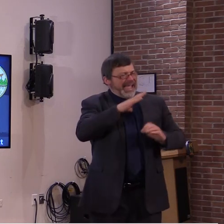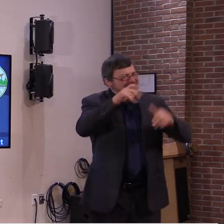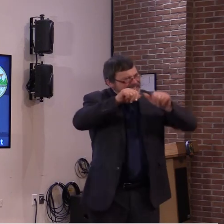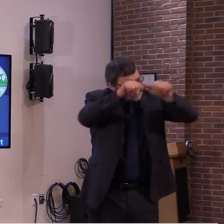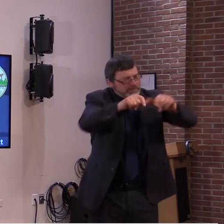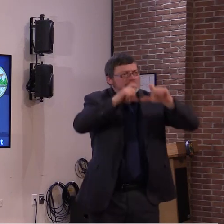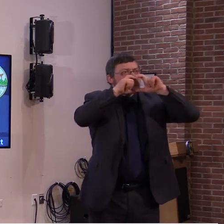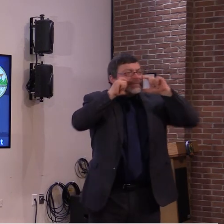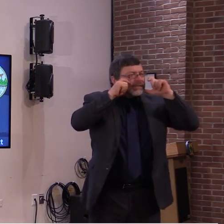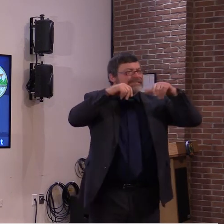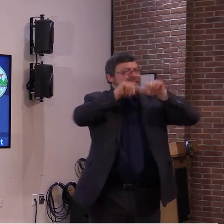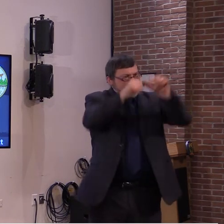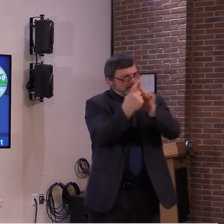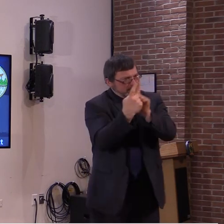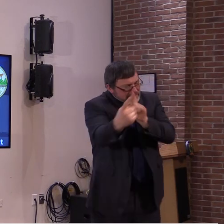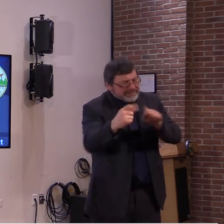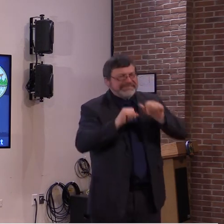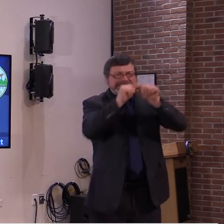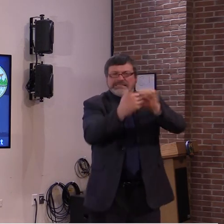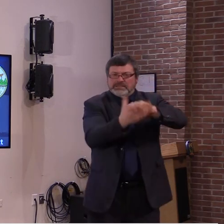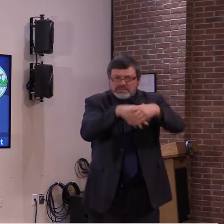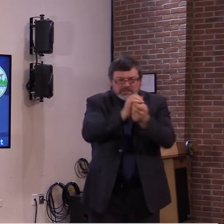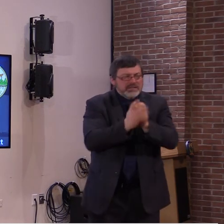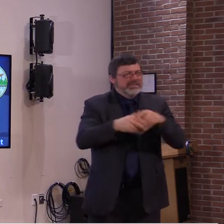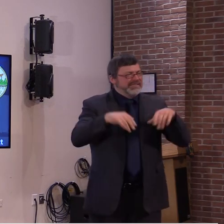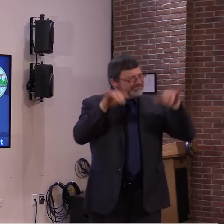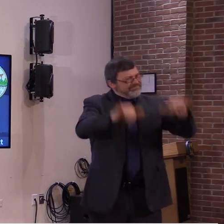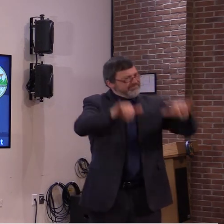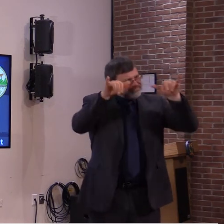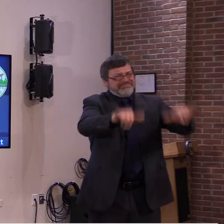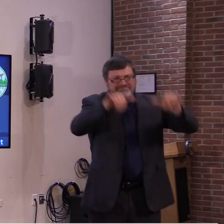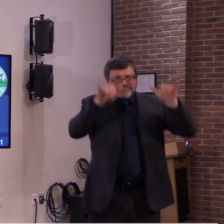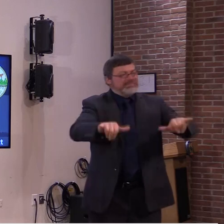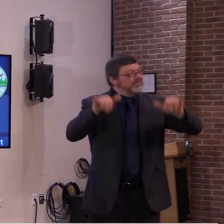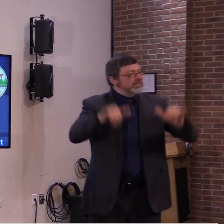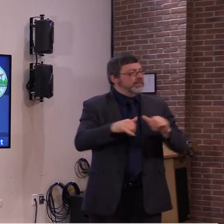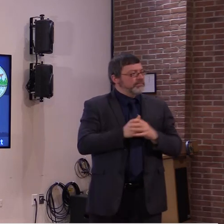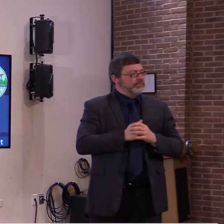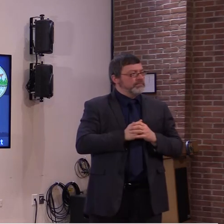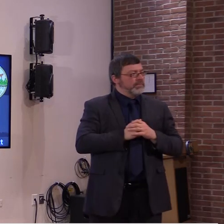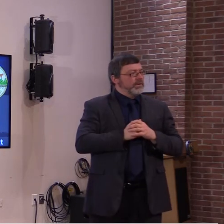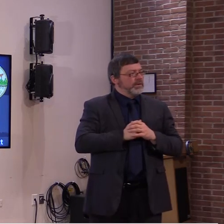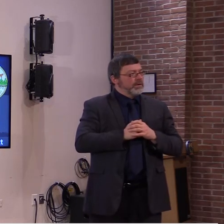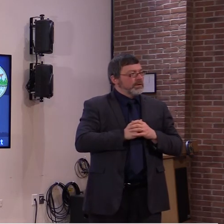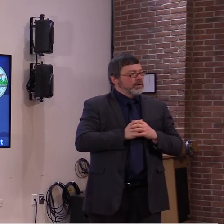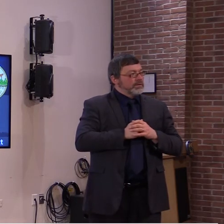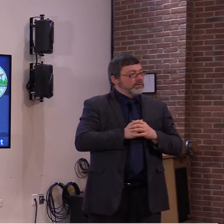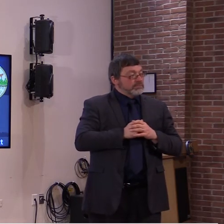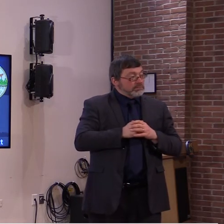been detected in numerous countries around the world, including the United States.